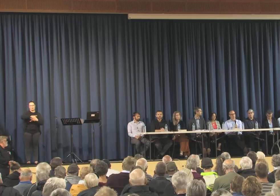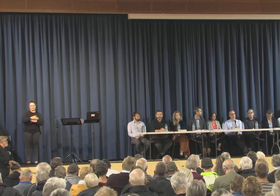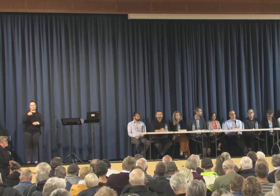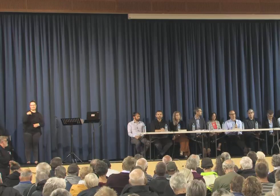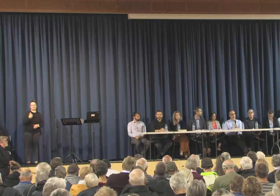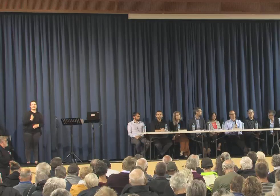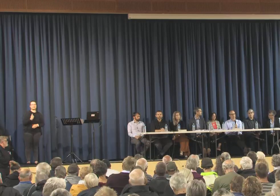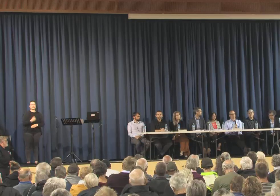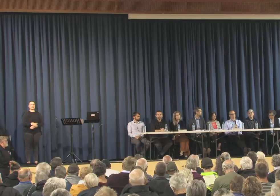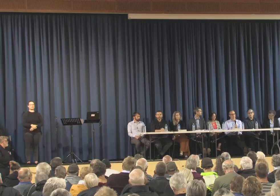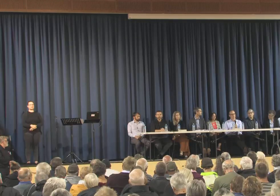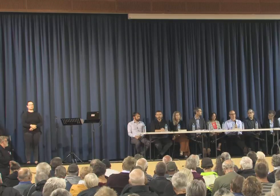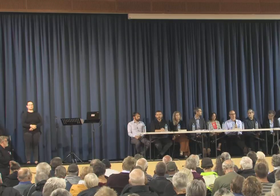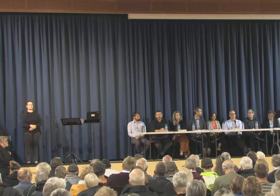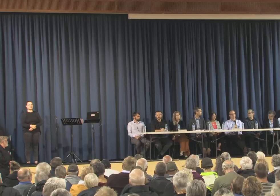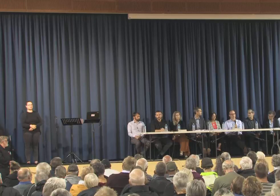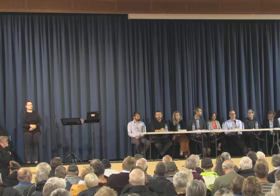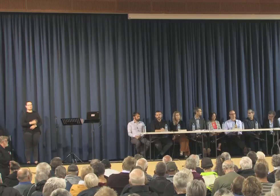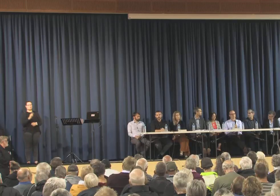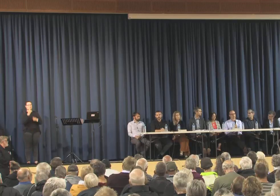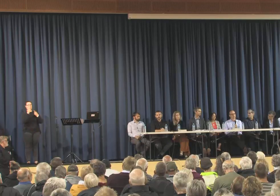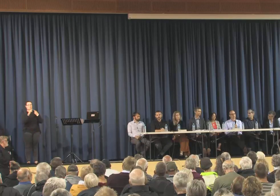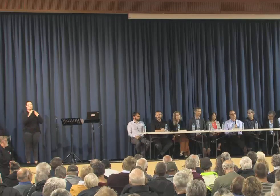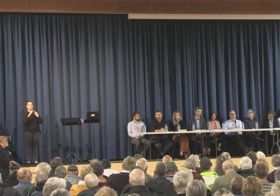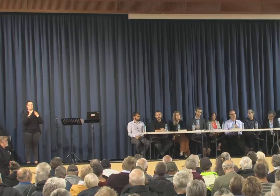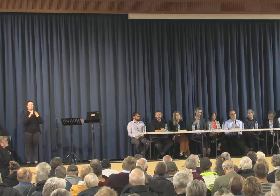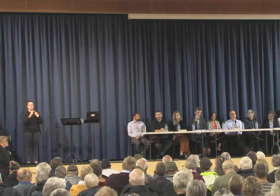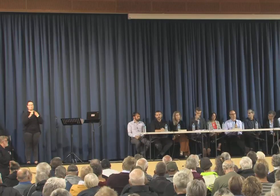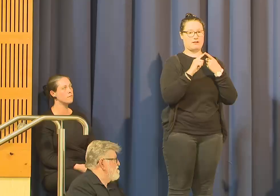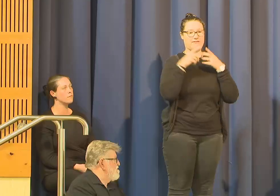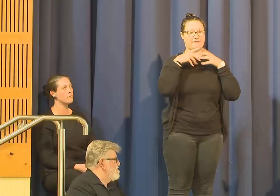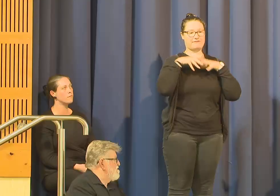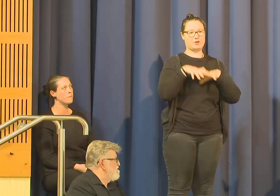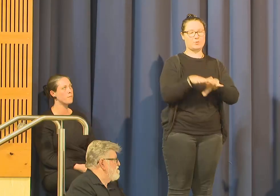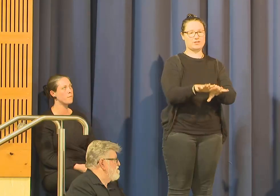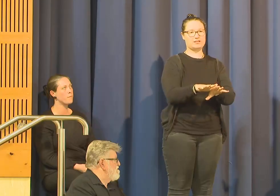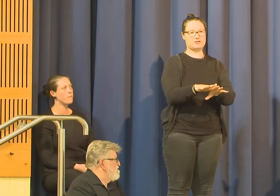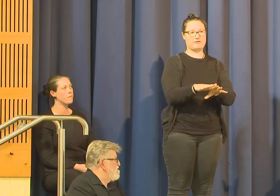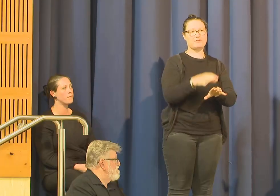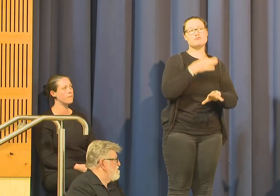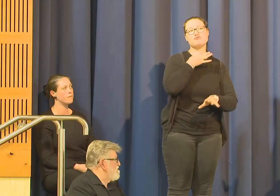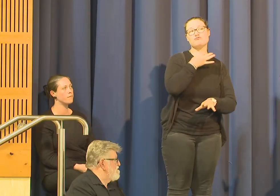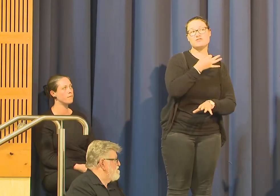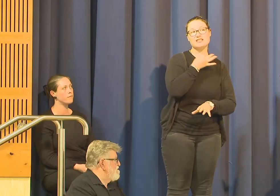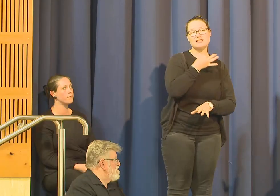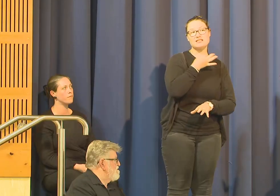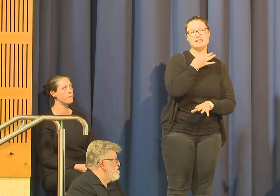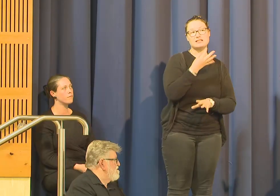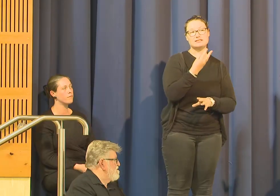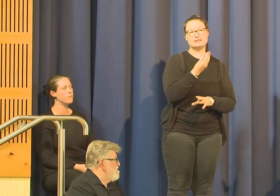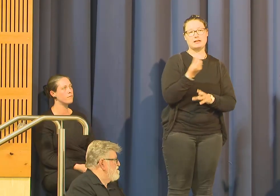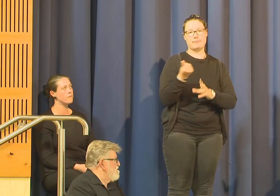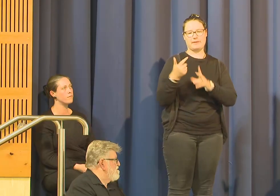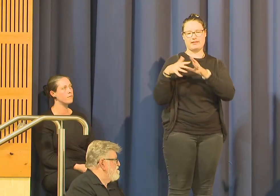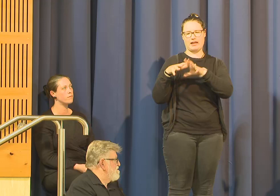So one is the influence or the risk posed by some of the activities within the catchment.